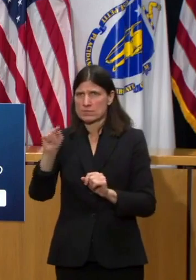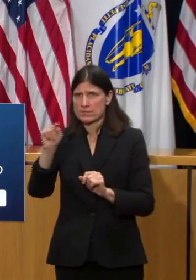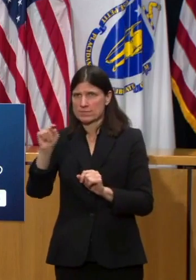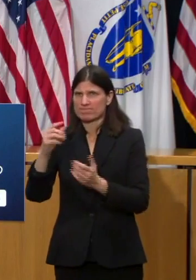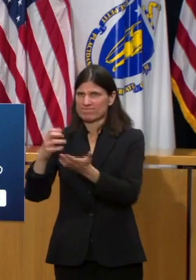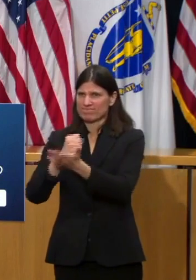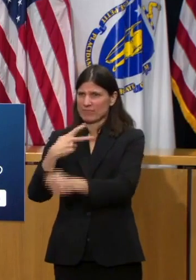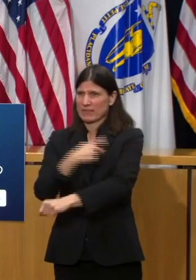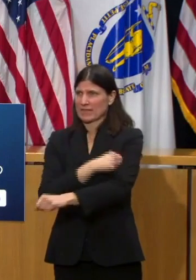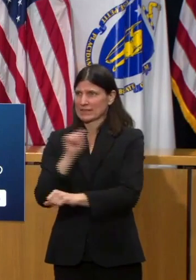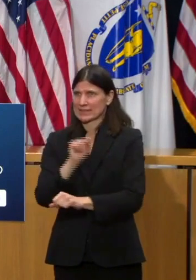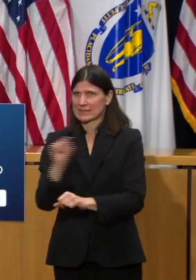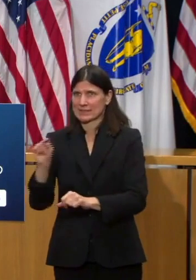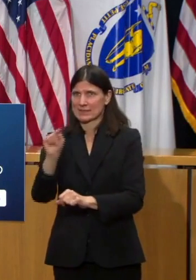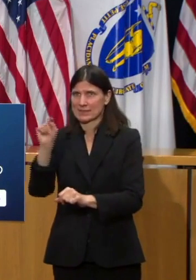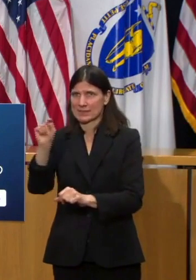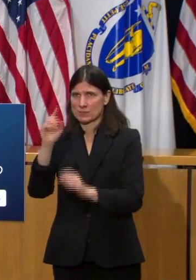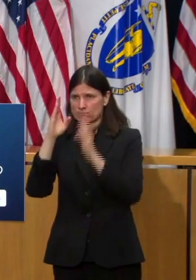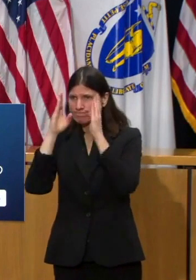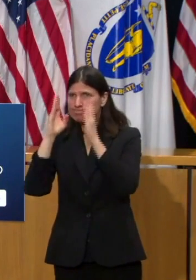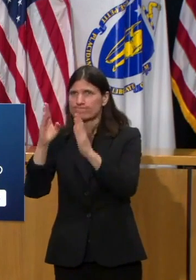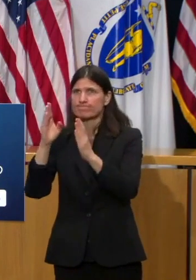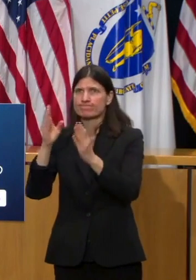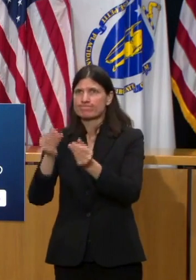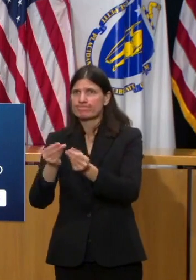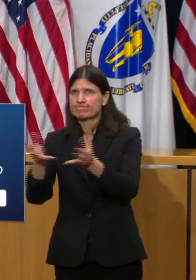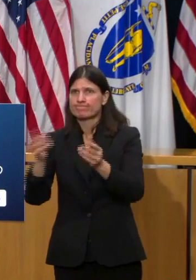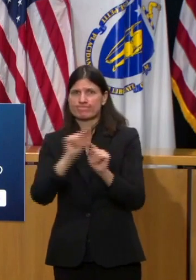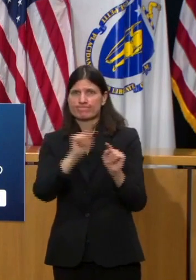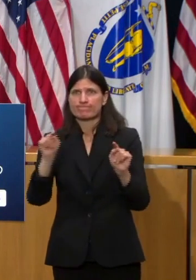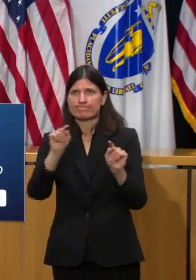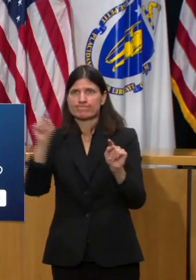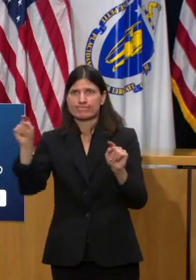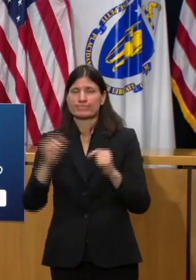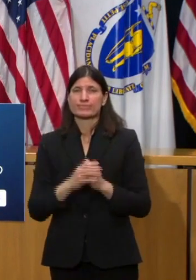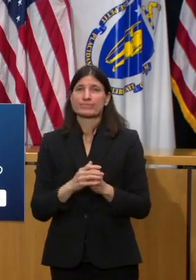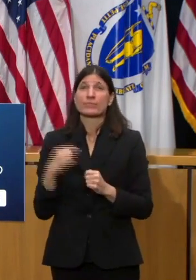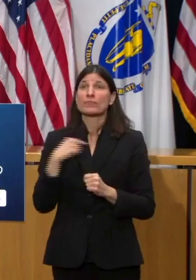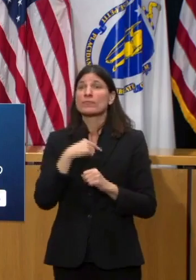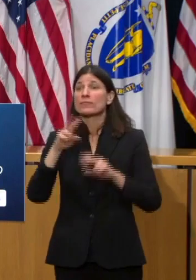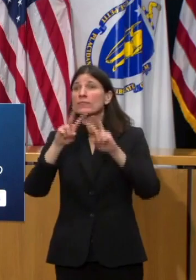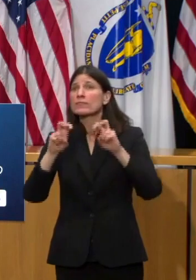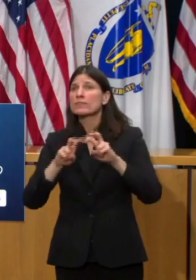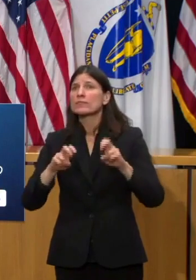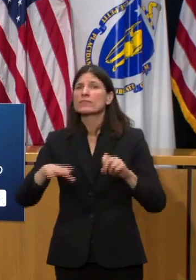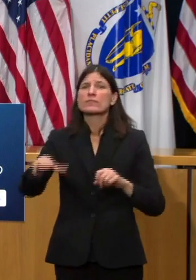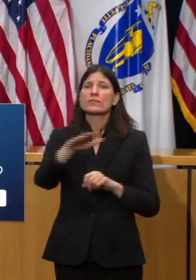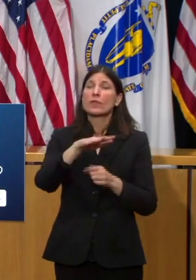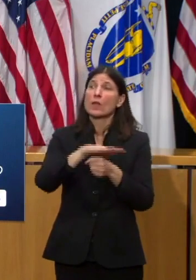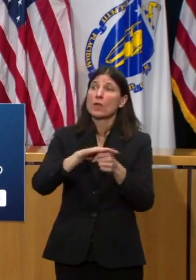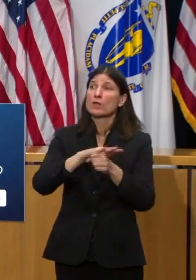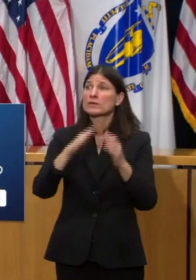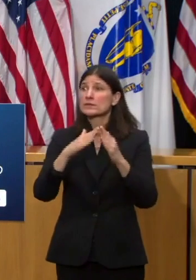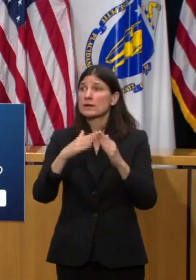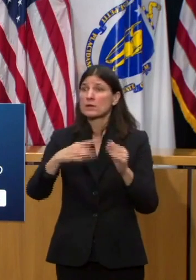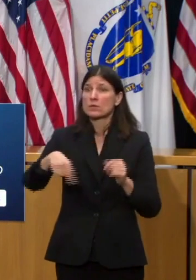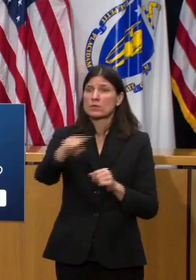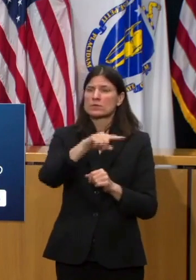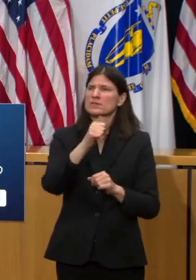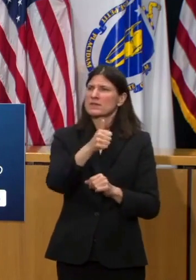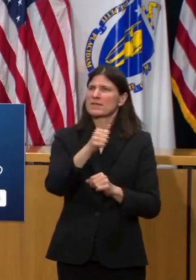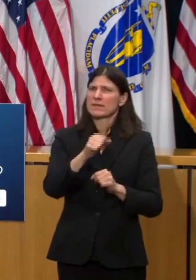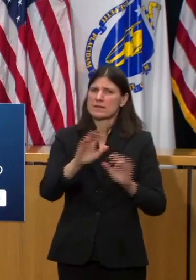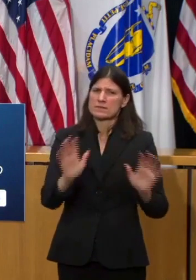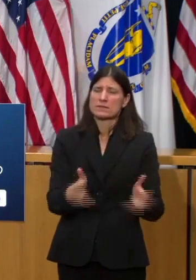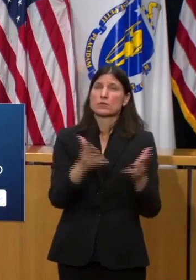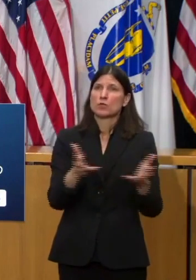for. Part of our goal here is to, I mean, the big lesson we've taken, we started with a very deliberate and very particular, and